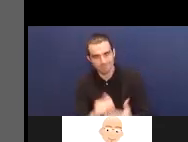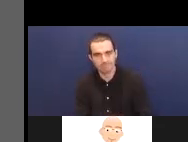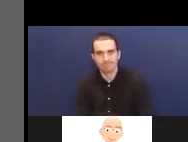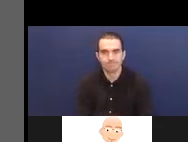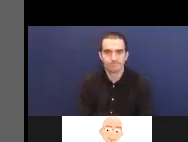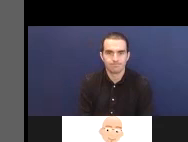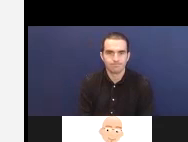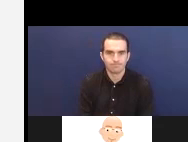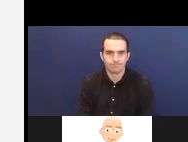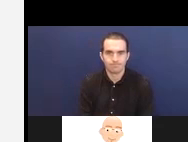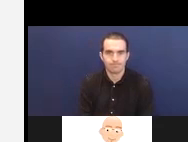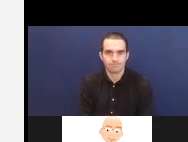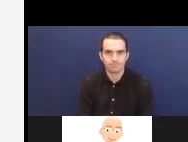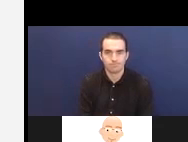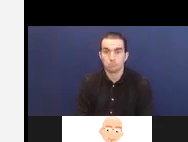Anyone else?